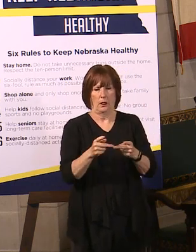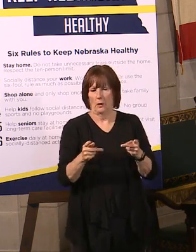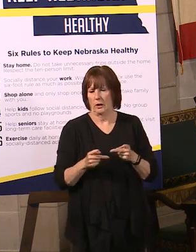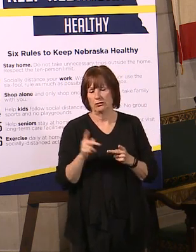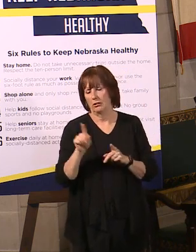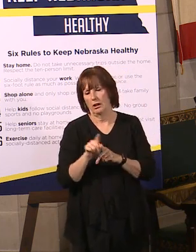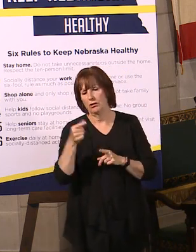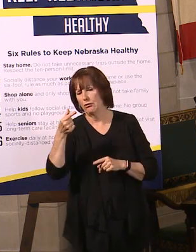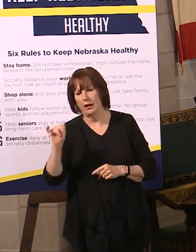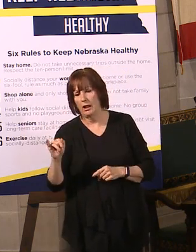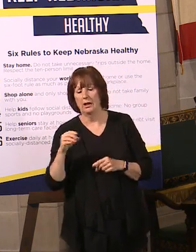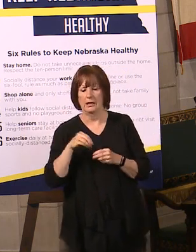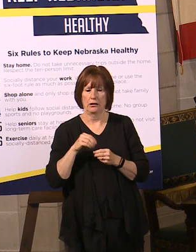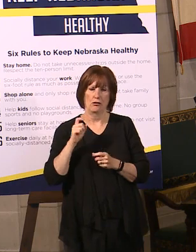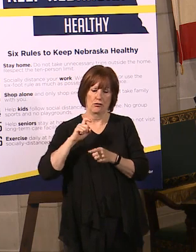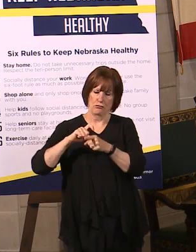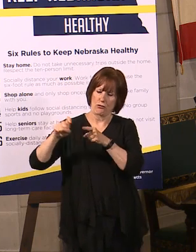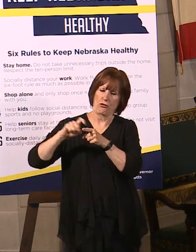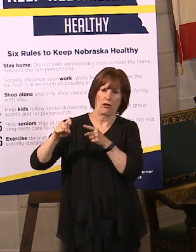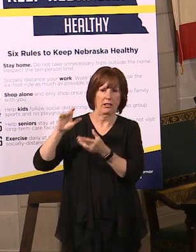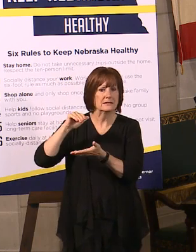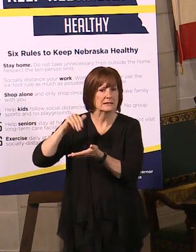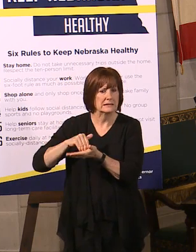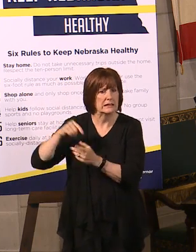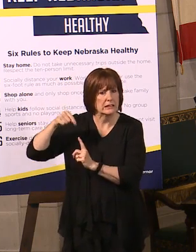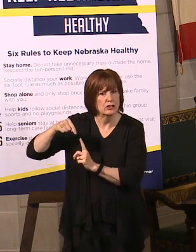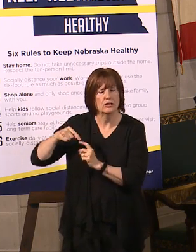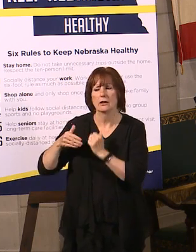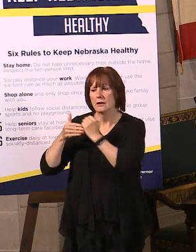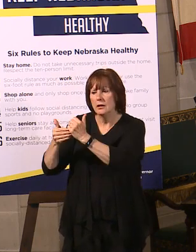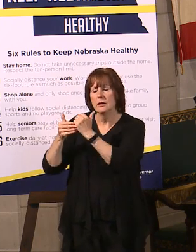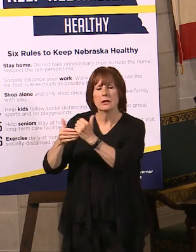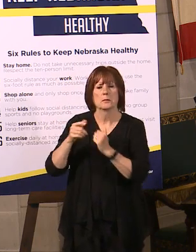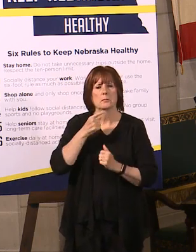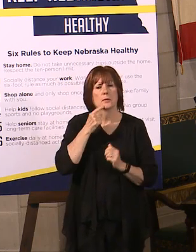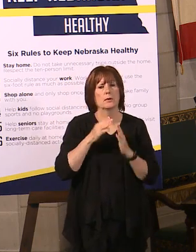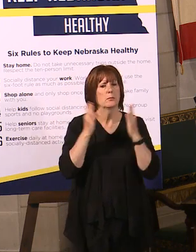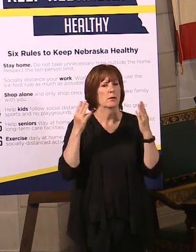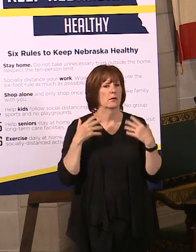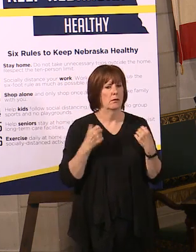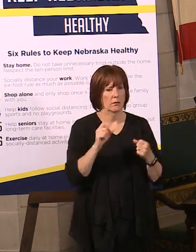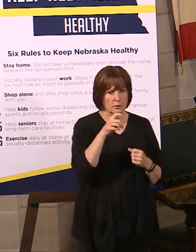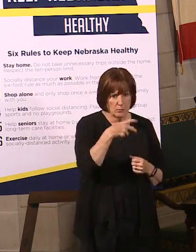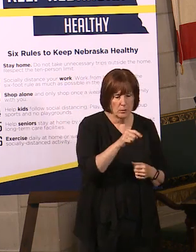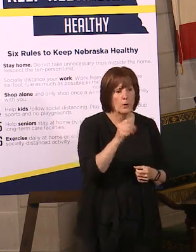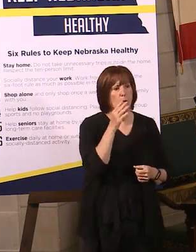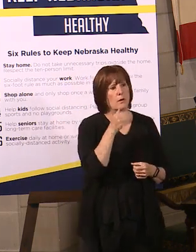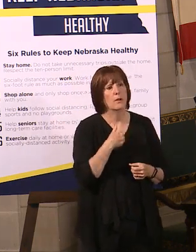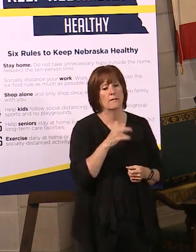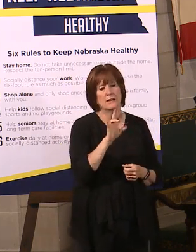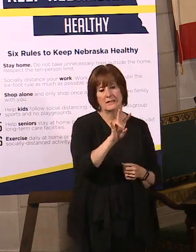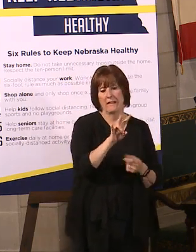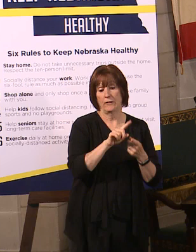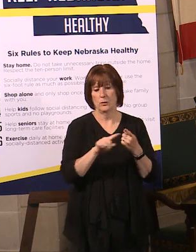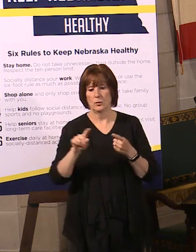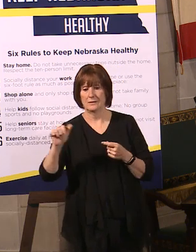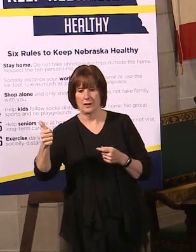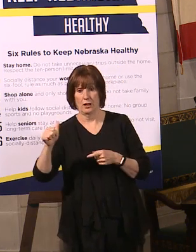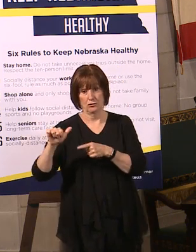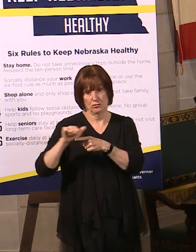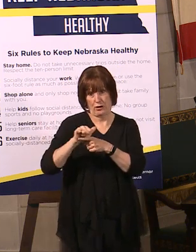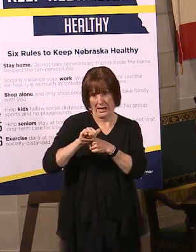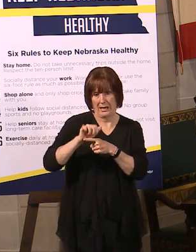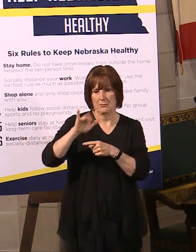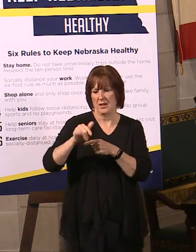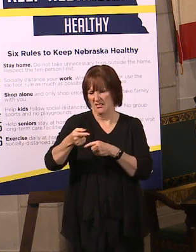Grand Island or whatever. But they are actually assisting those public health departments. We will have teams 7 through 10 trained up by the end of